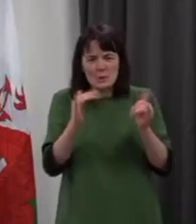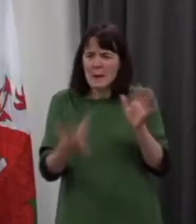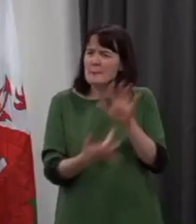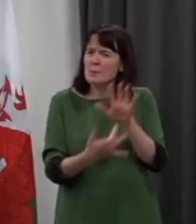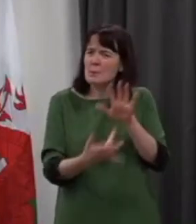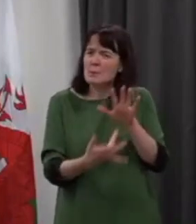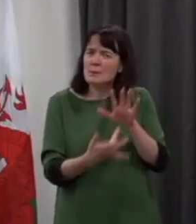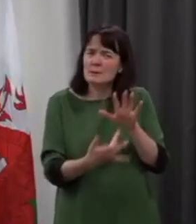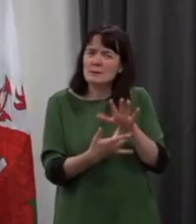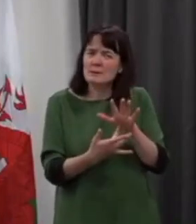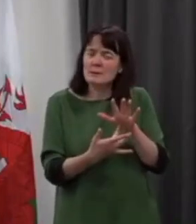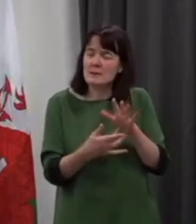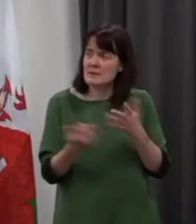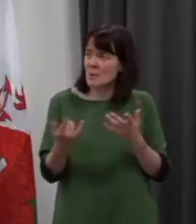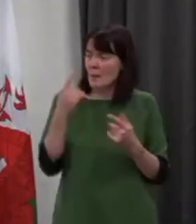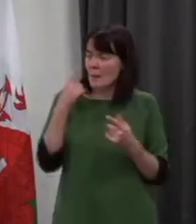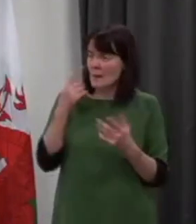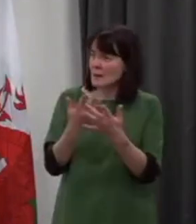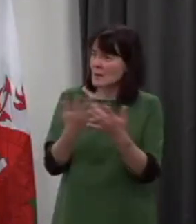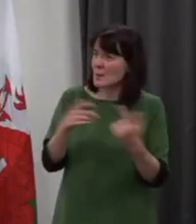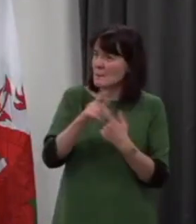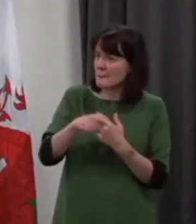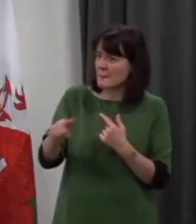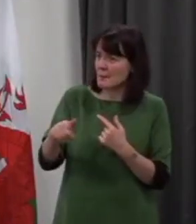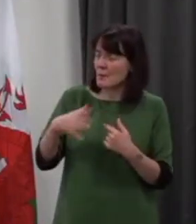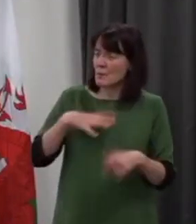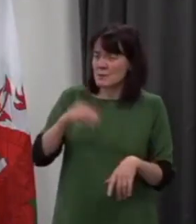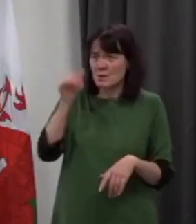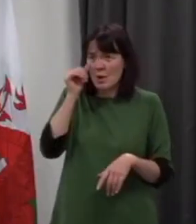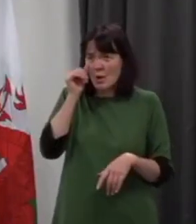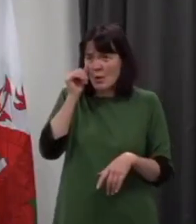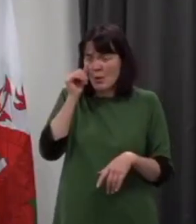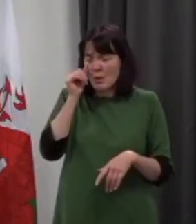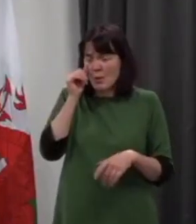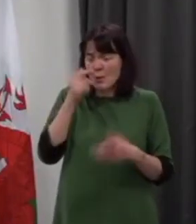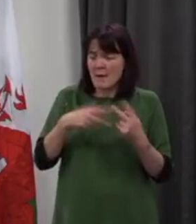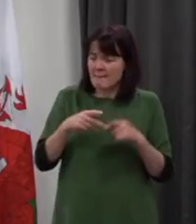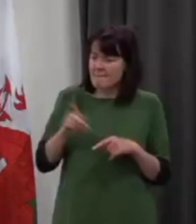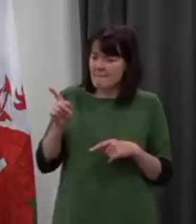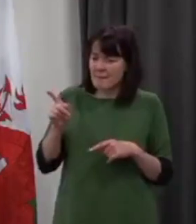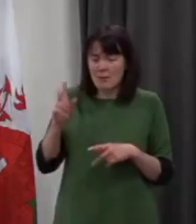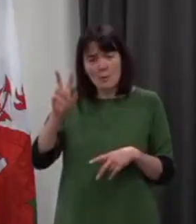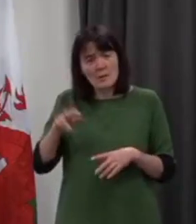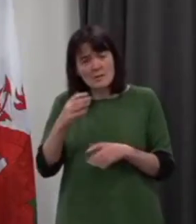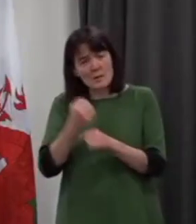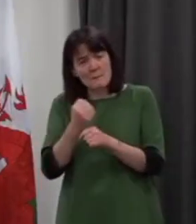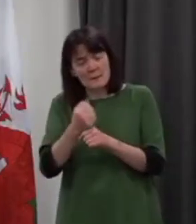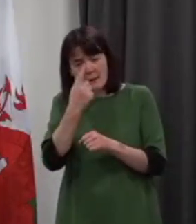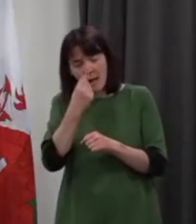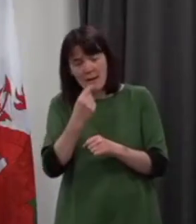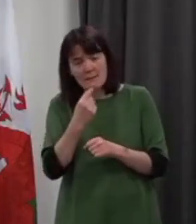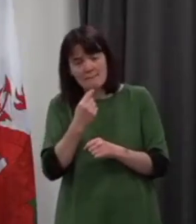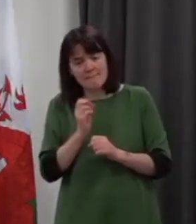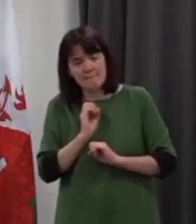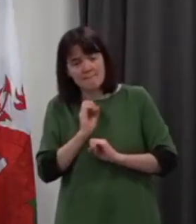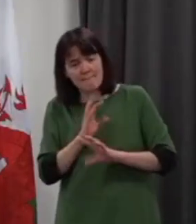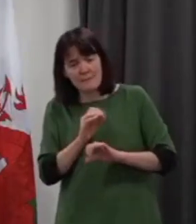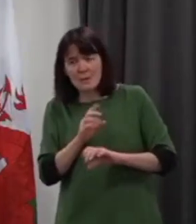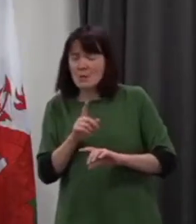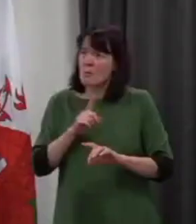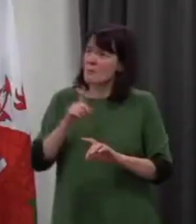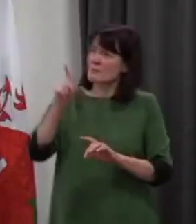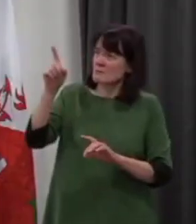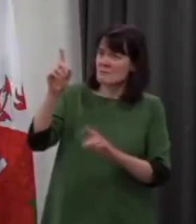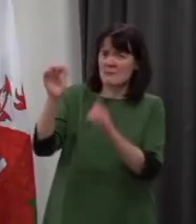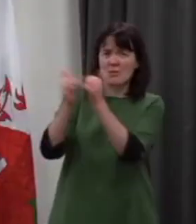think a lot of people would like to know whether you, as the Welsh Government, can shed any light whatsoever on why that agreement